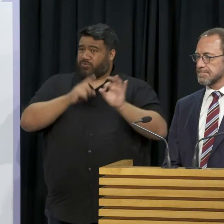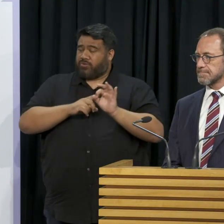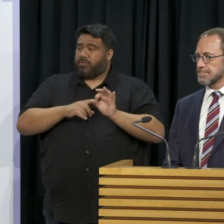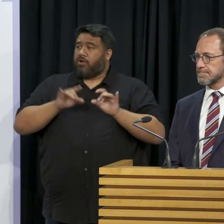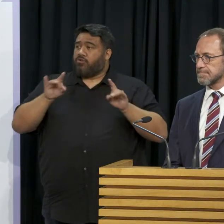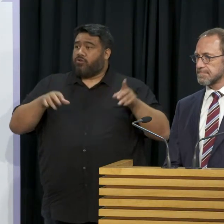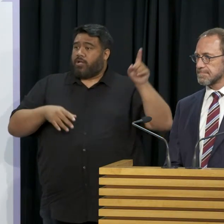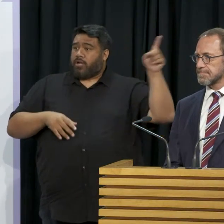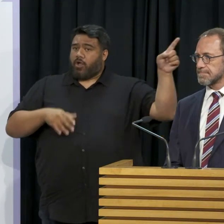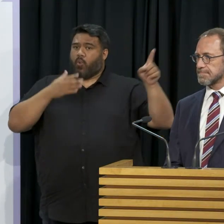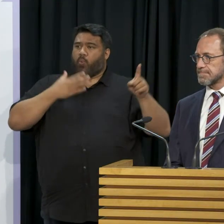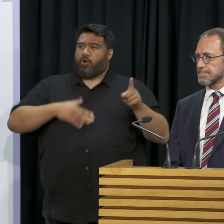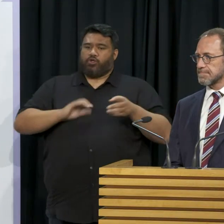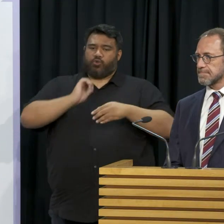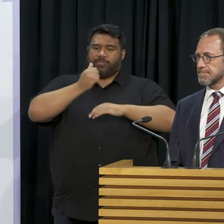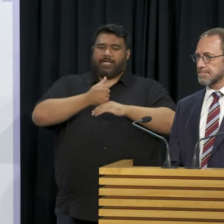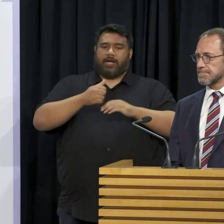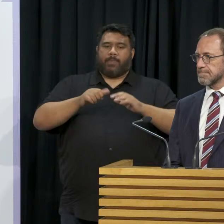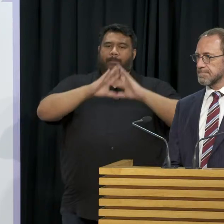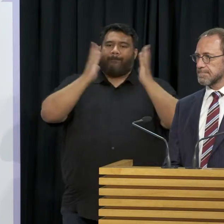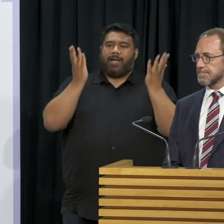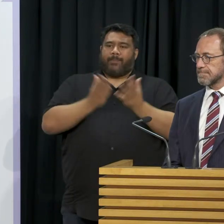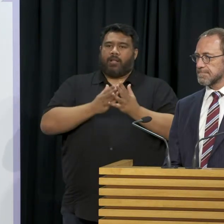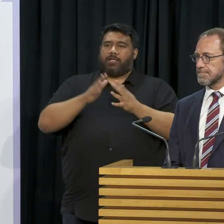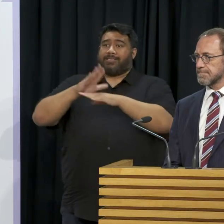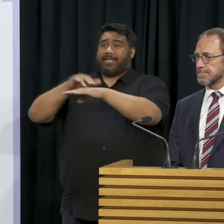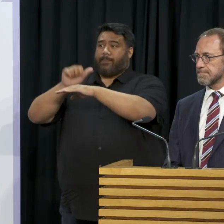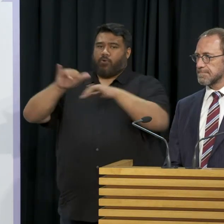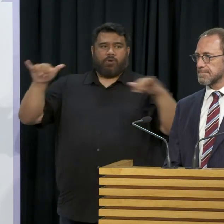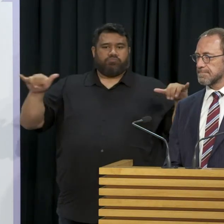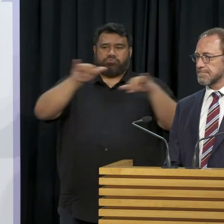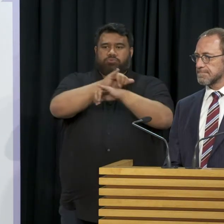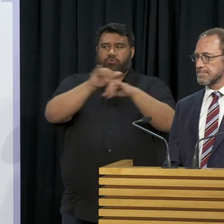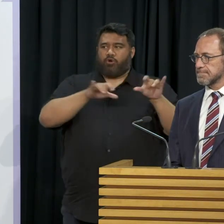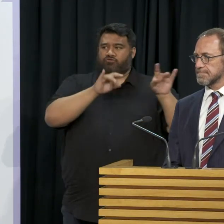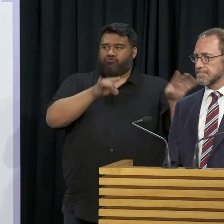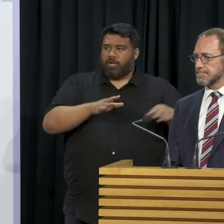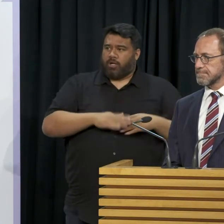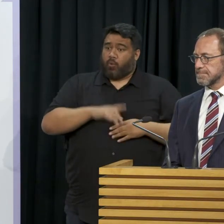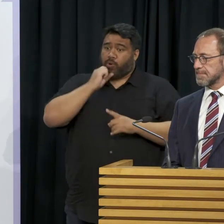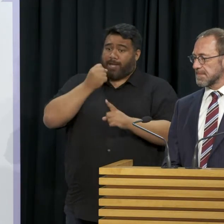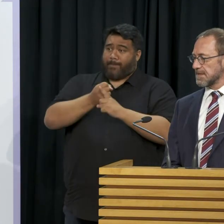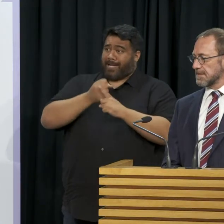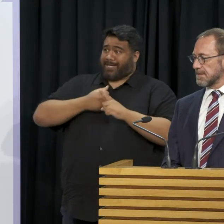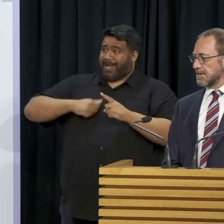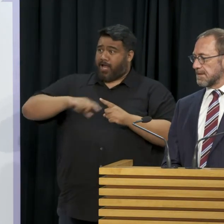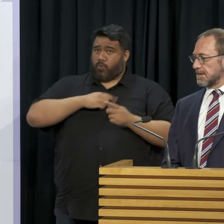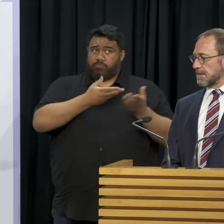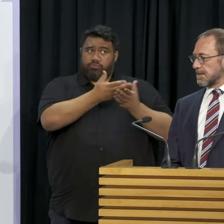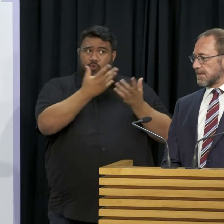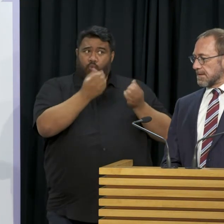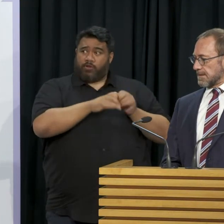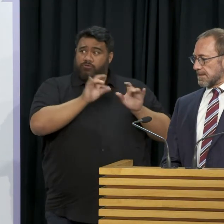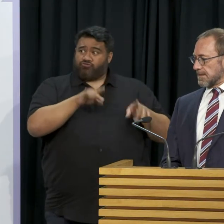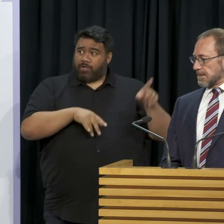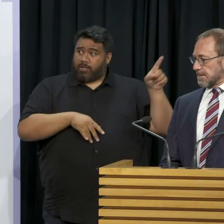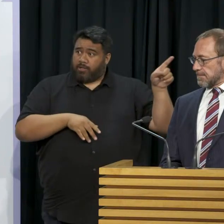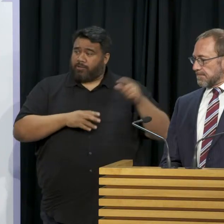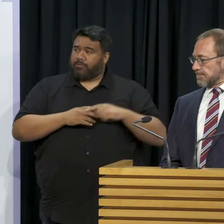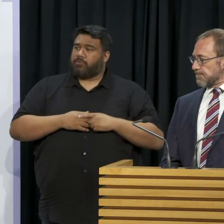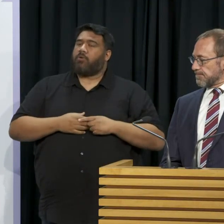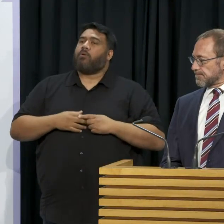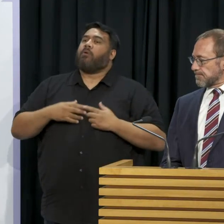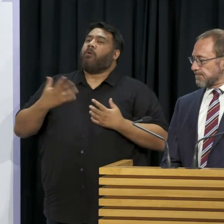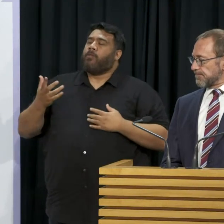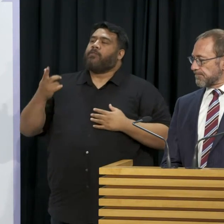a bubble with Singapore now. How would that affect our talks? So, look, I think, this is one of the